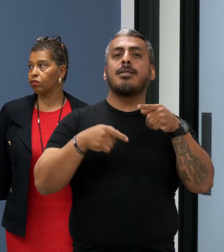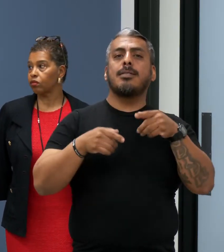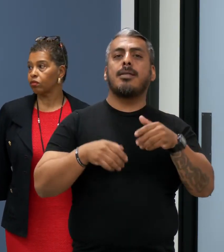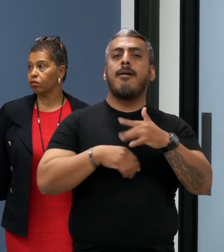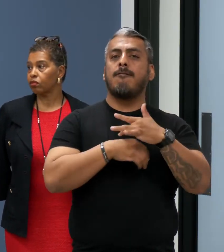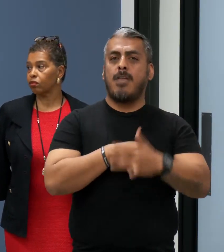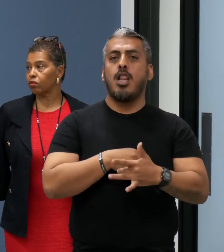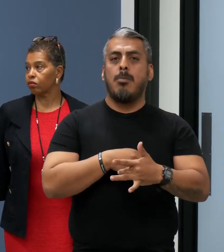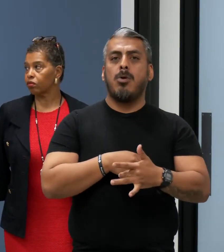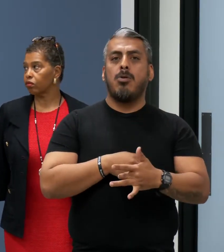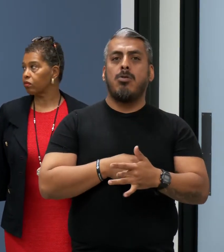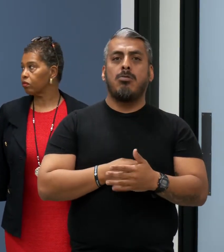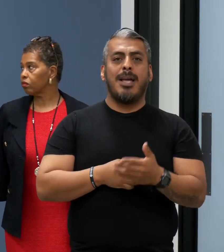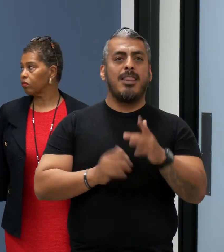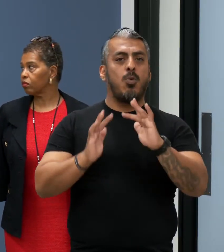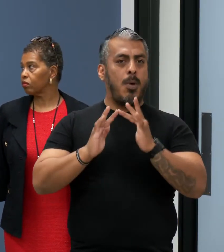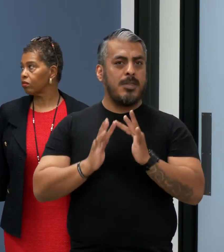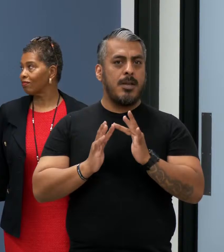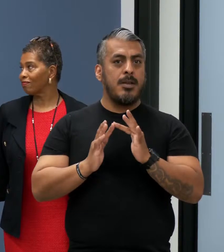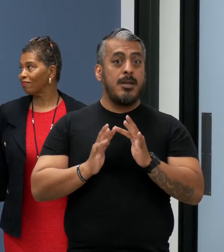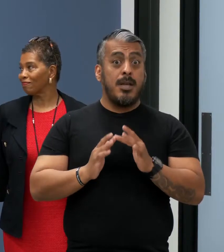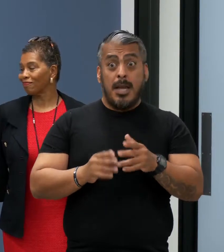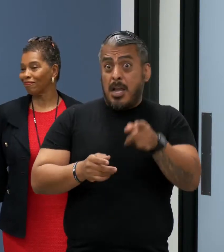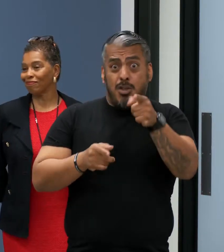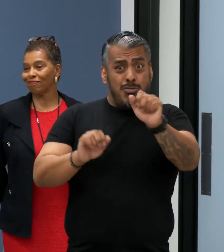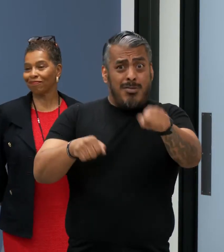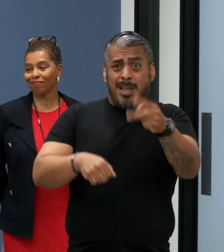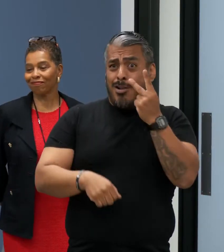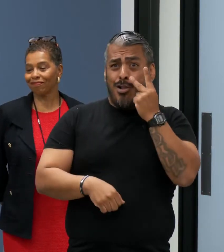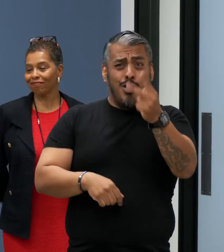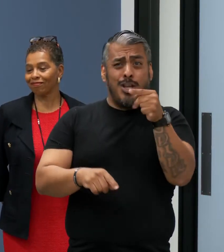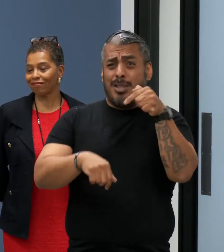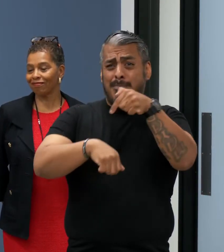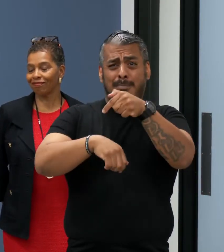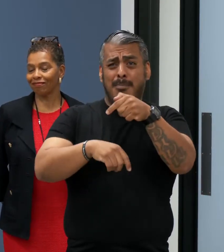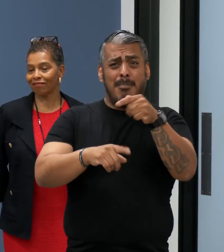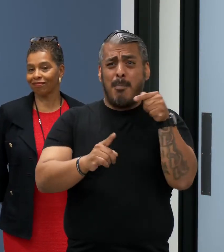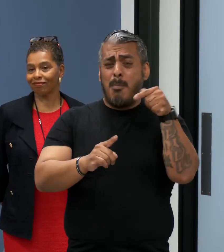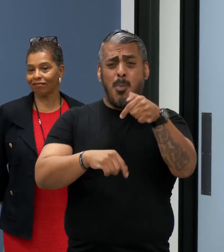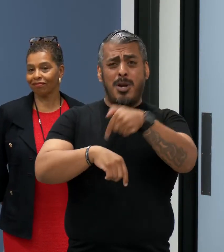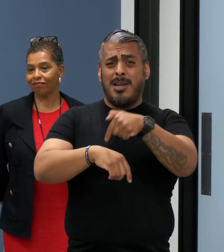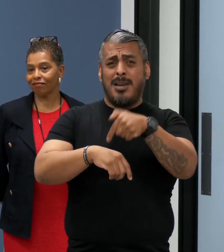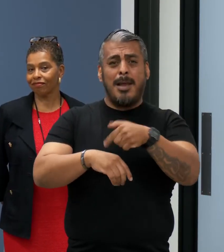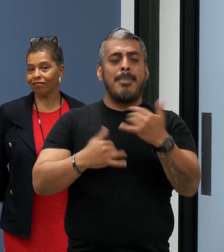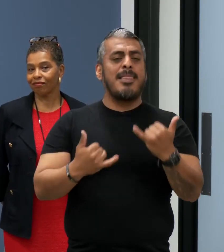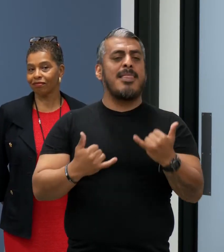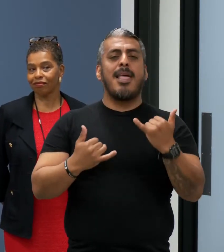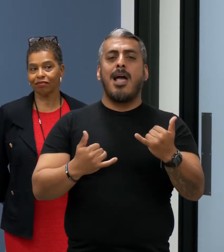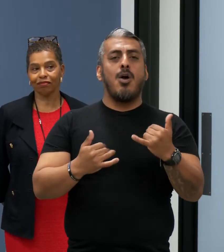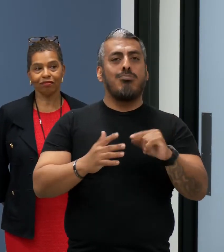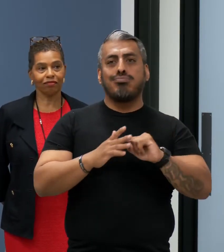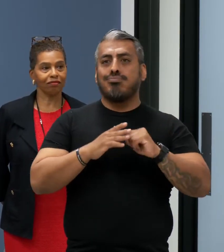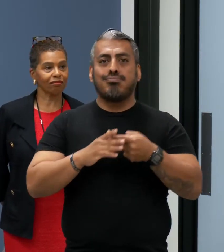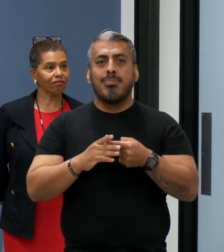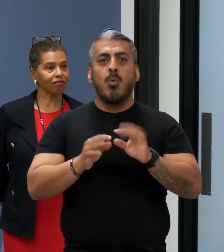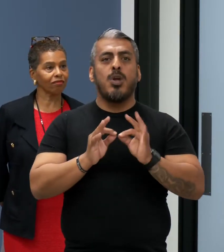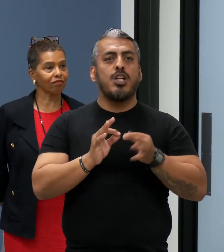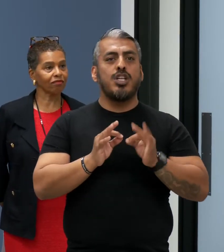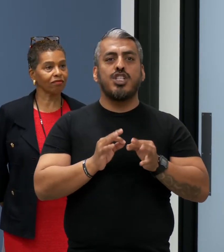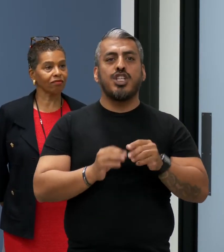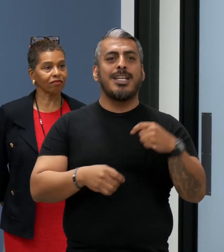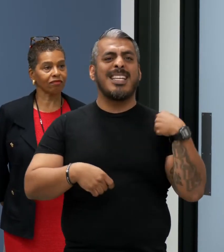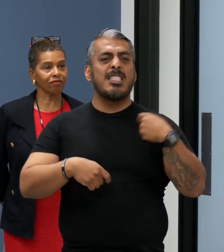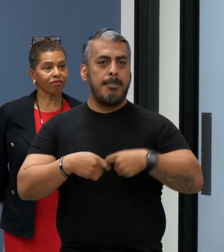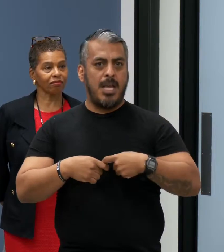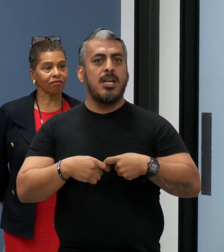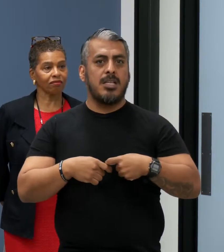longbeach.gov. So you can take a deep dive yourselves and look at the point-in-time results. We'll now proceed with interpretation in